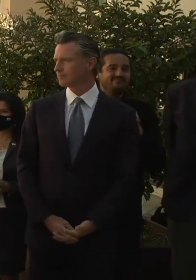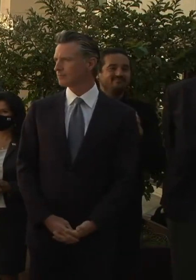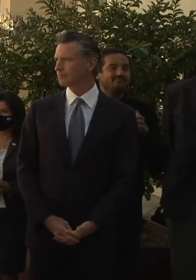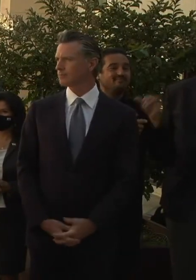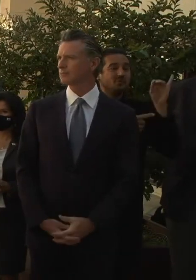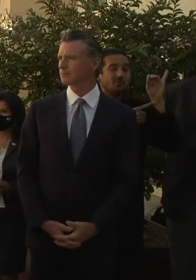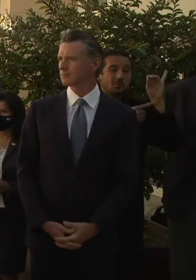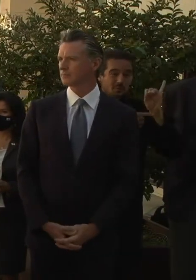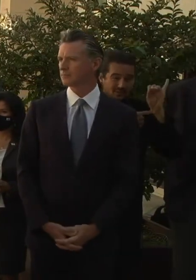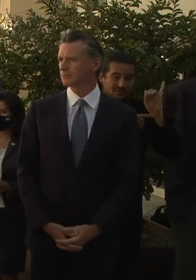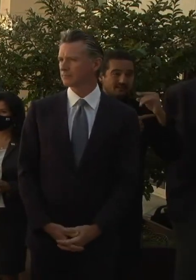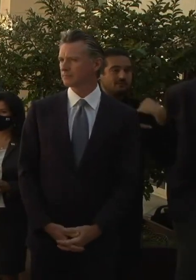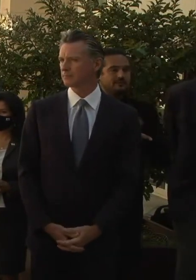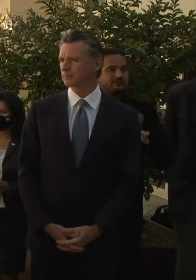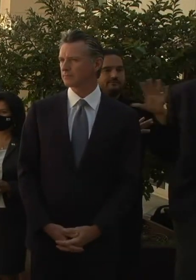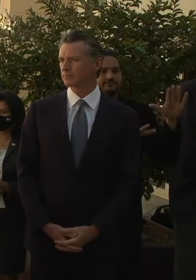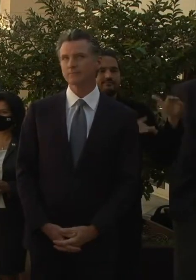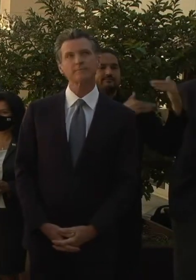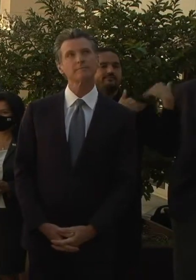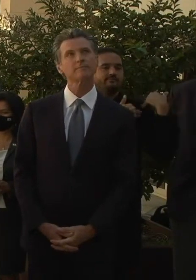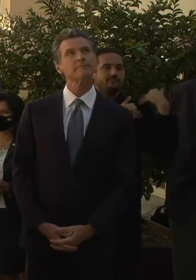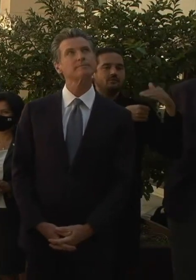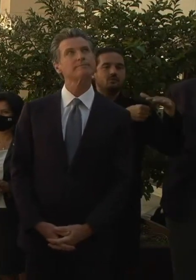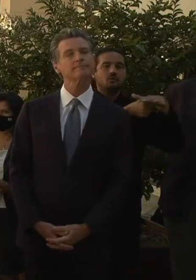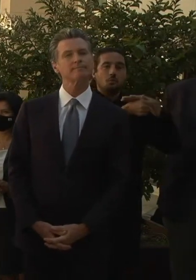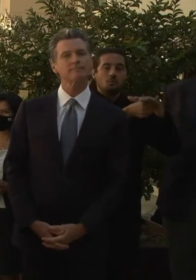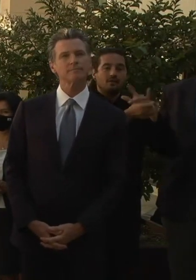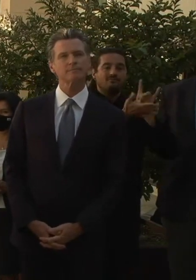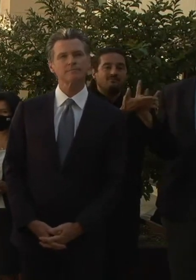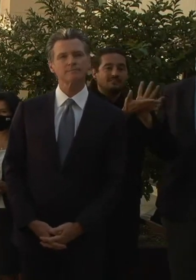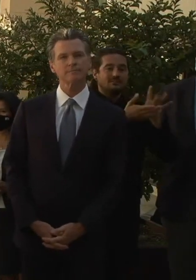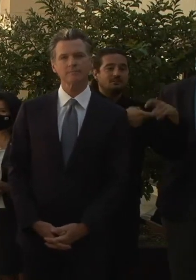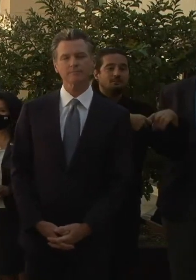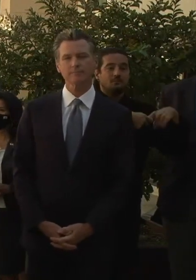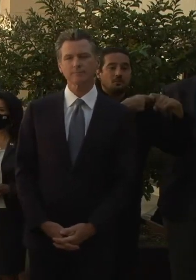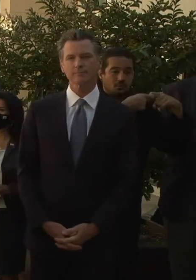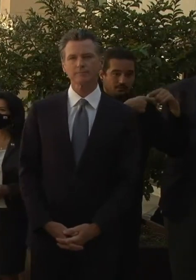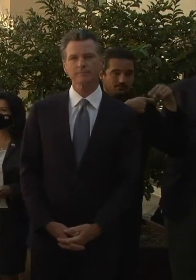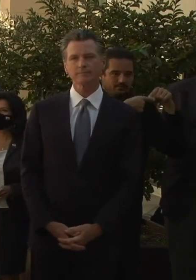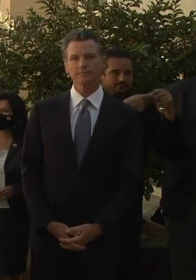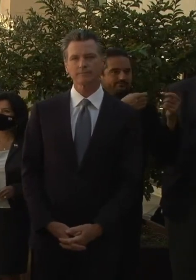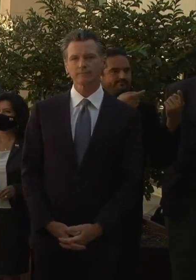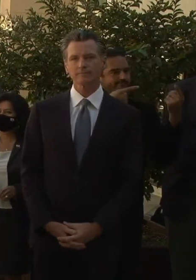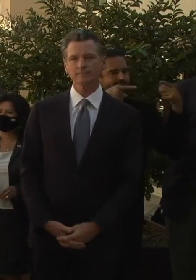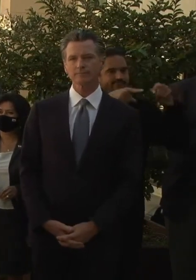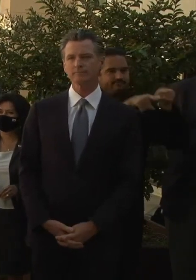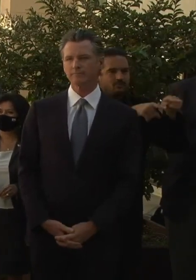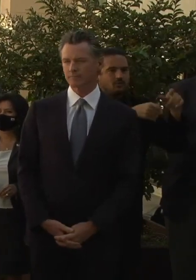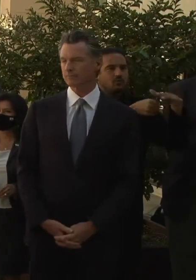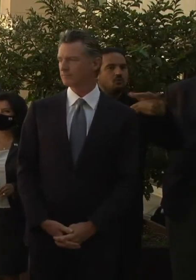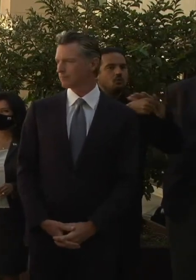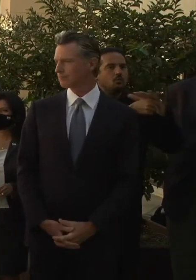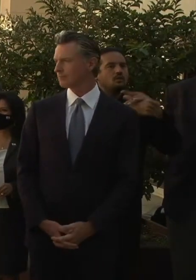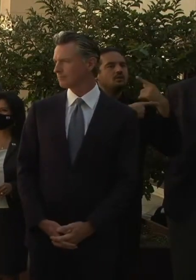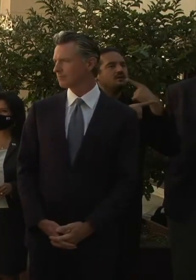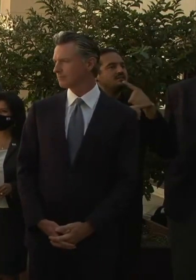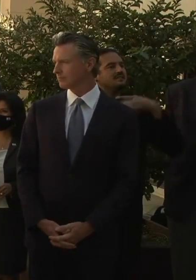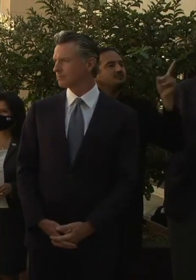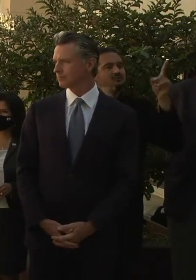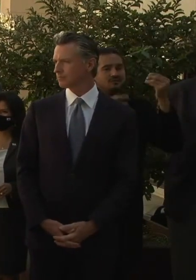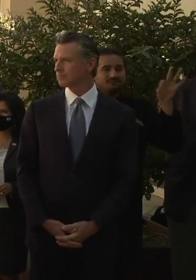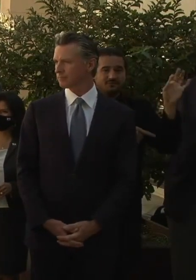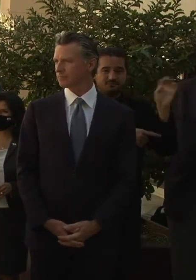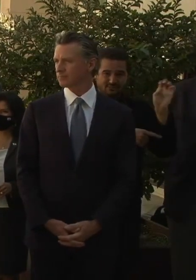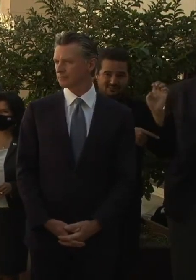local eviction moratorium is concurrent with the local declaration of emergency, which is still in place. And so while